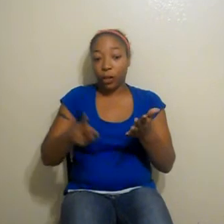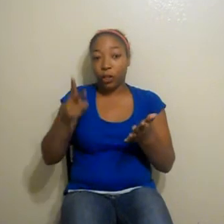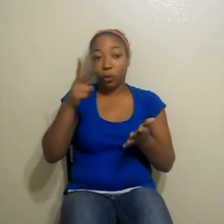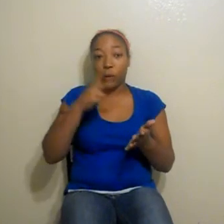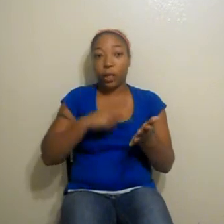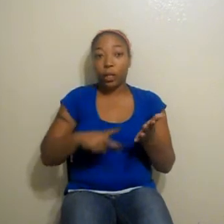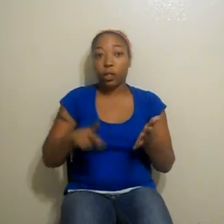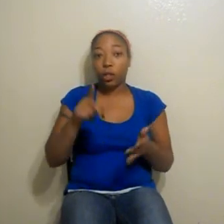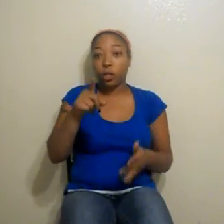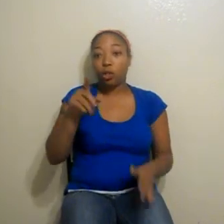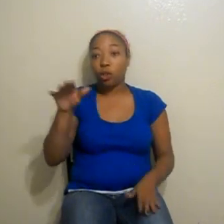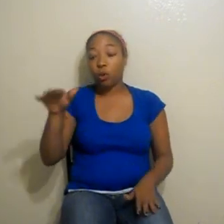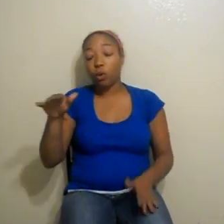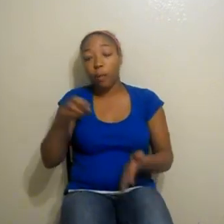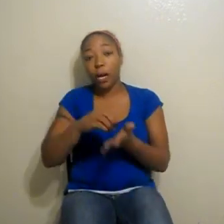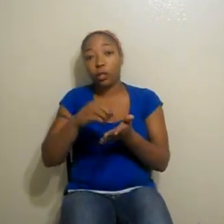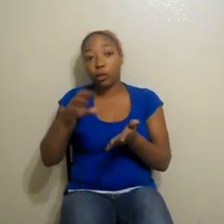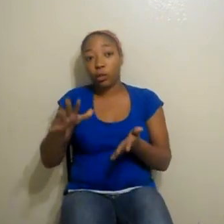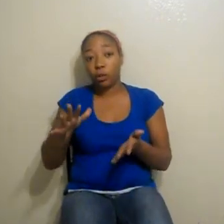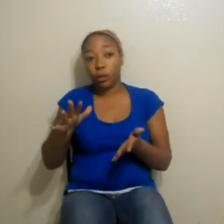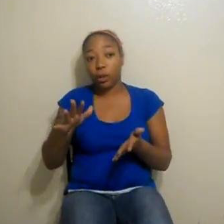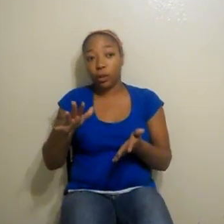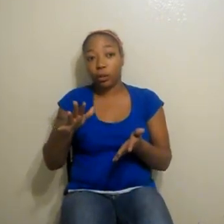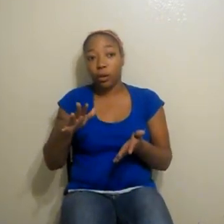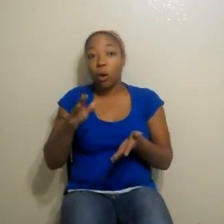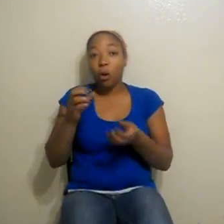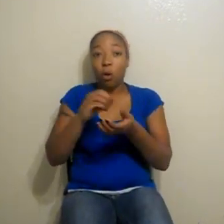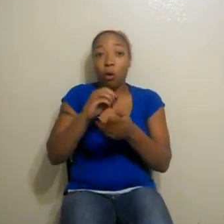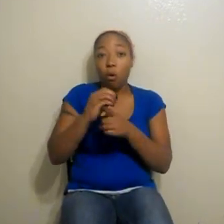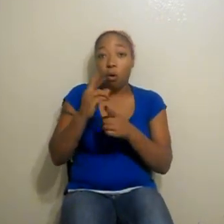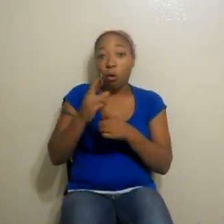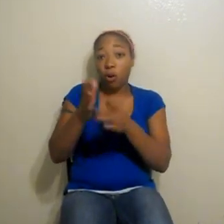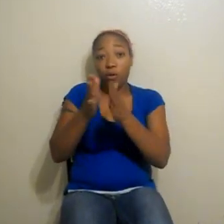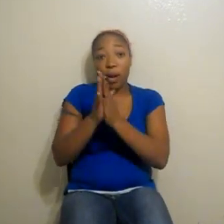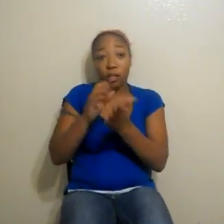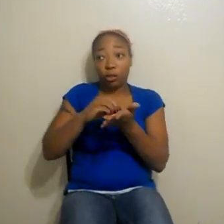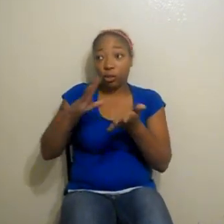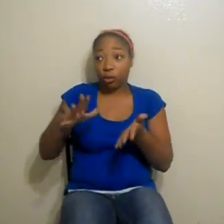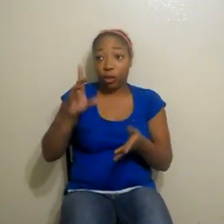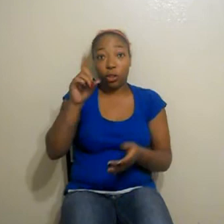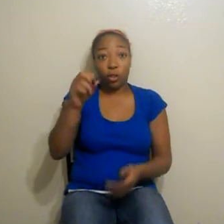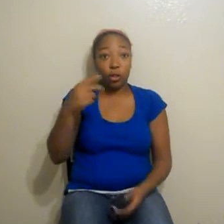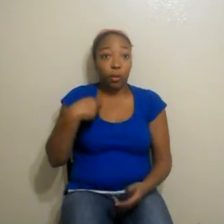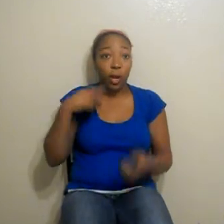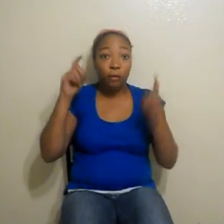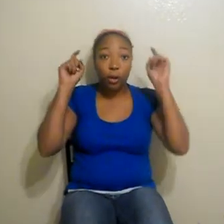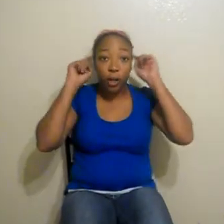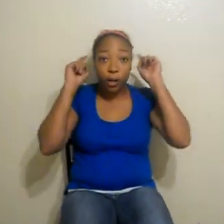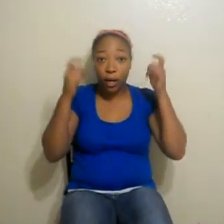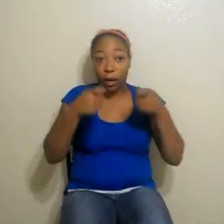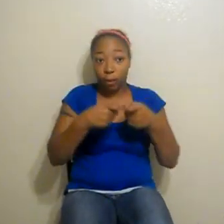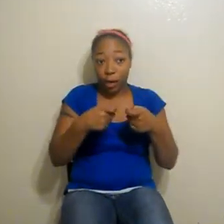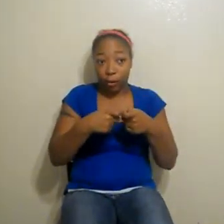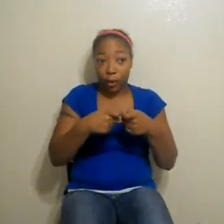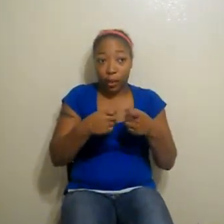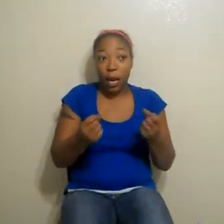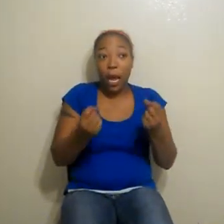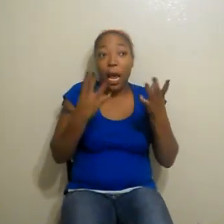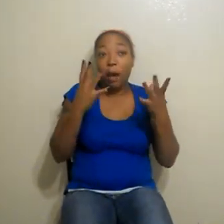2 weeks you remind your student, or you ask your student, do you have your hearing aid batteries? How many